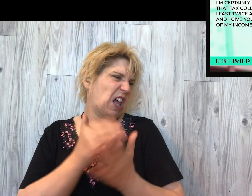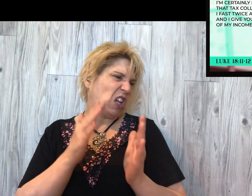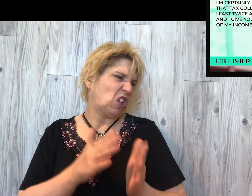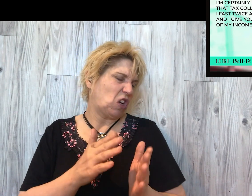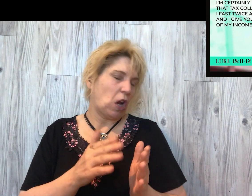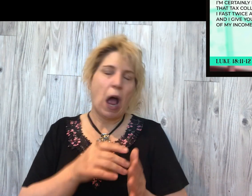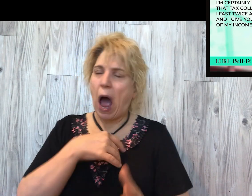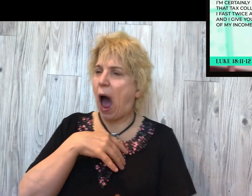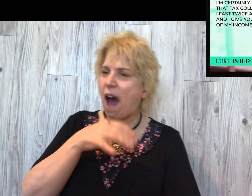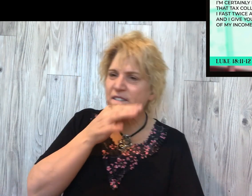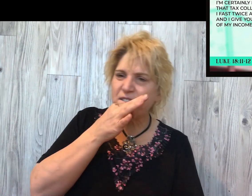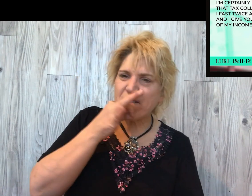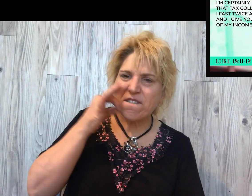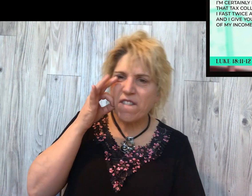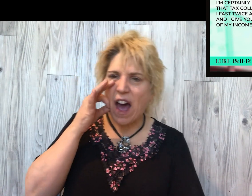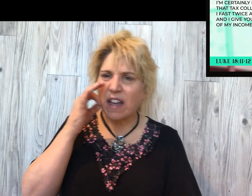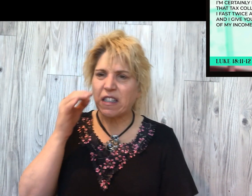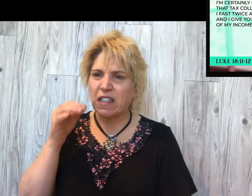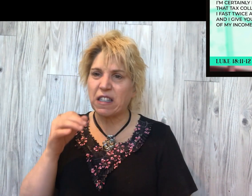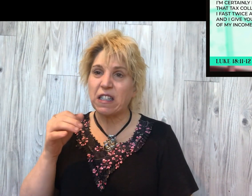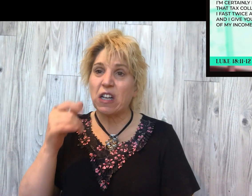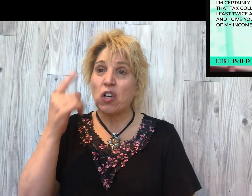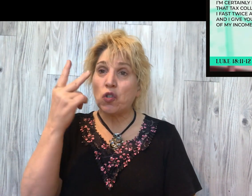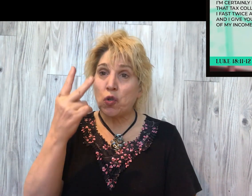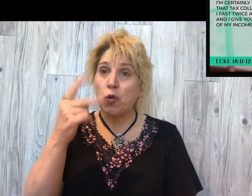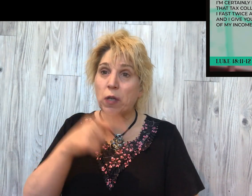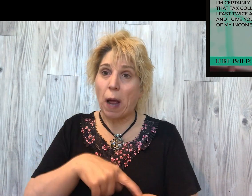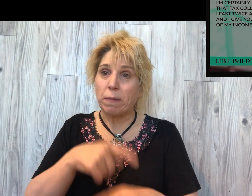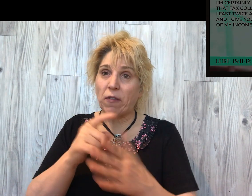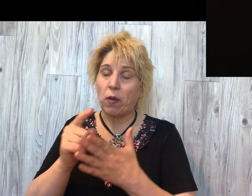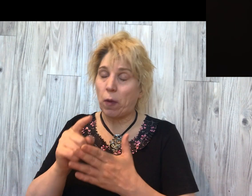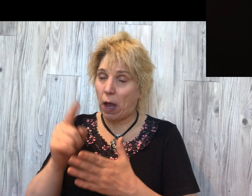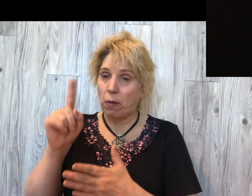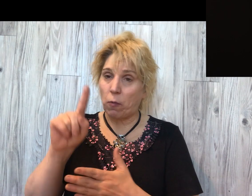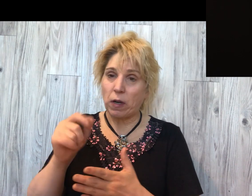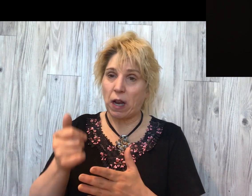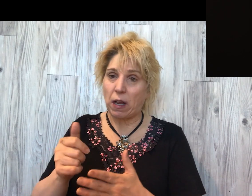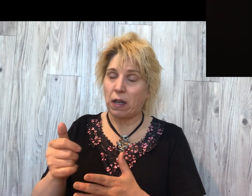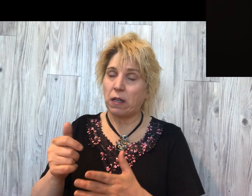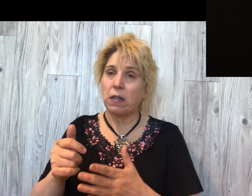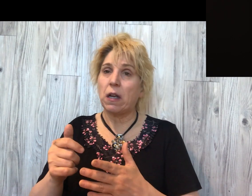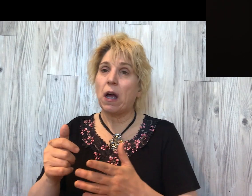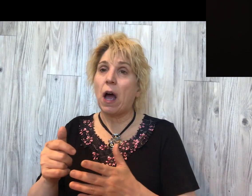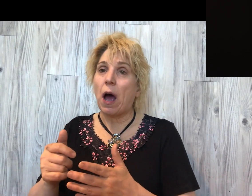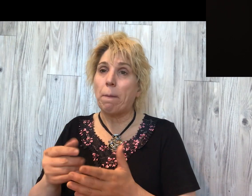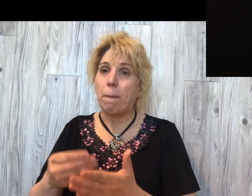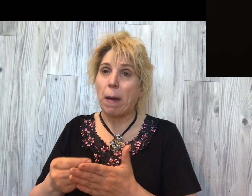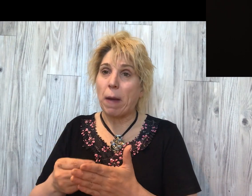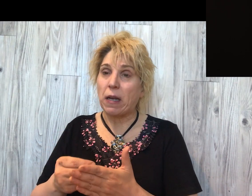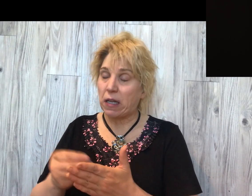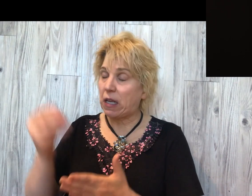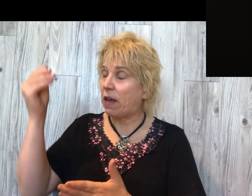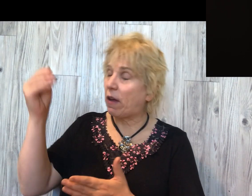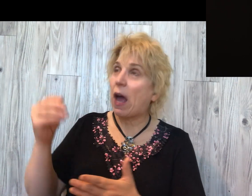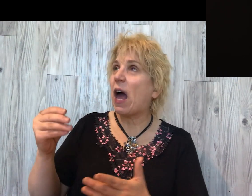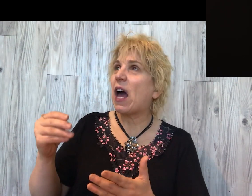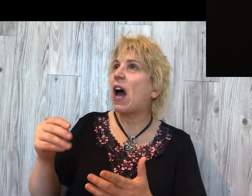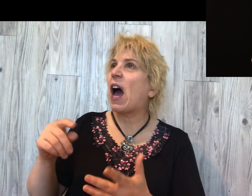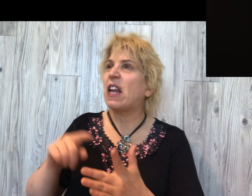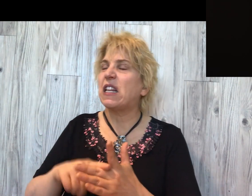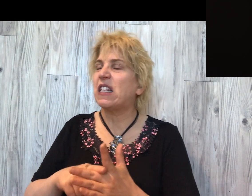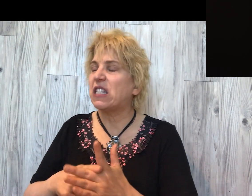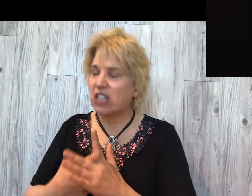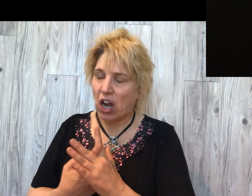I fast twice a week, and I give you a tenth of my income. So here's this guy beginning his prayer, and